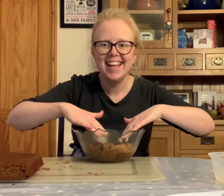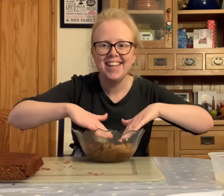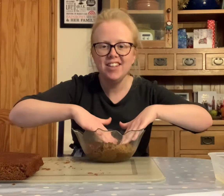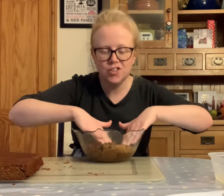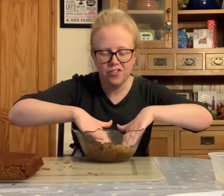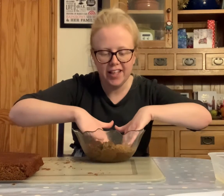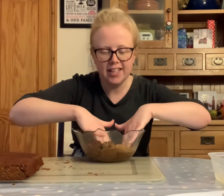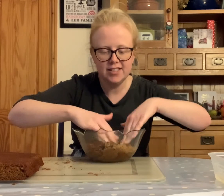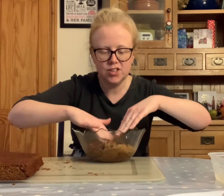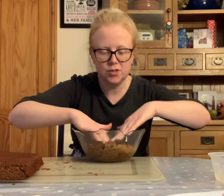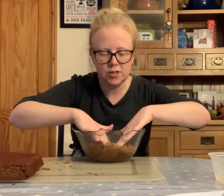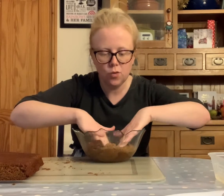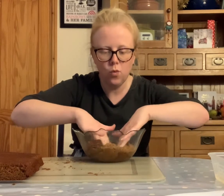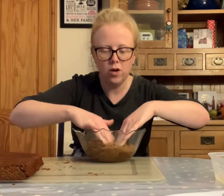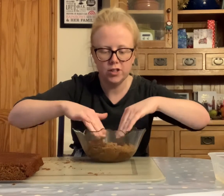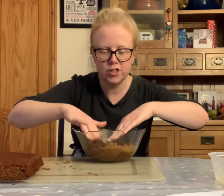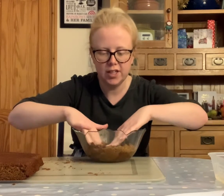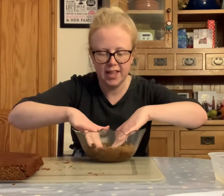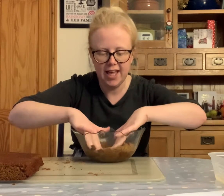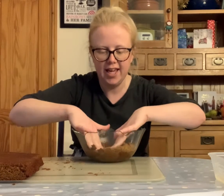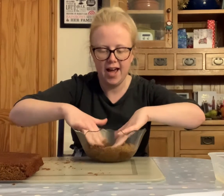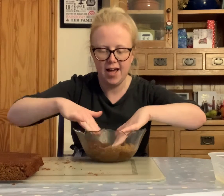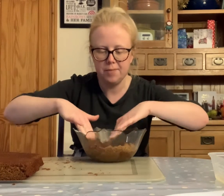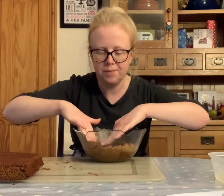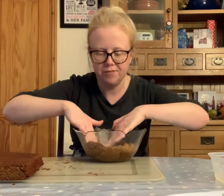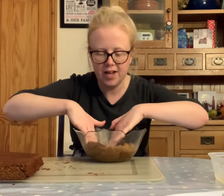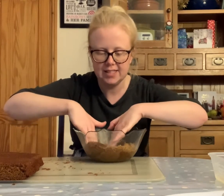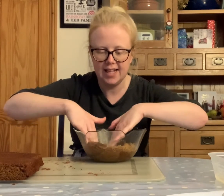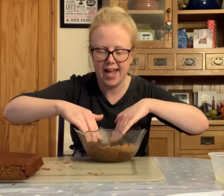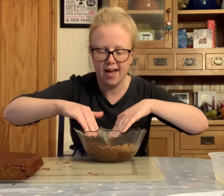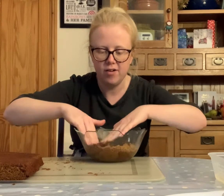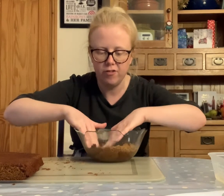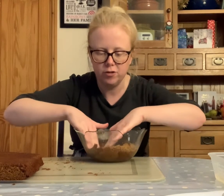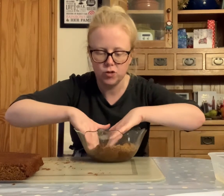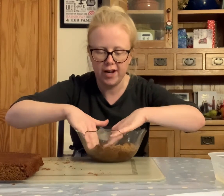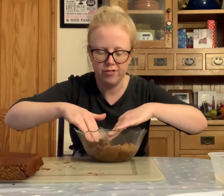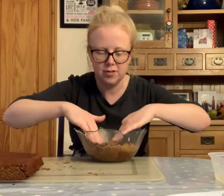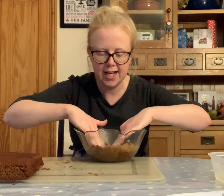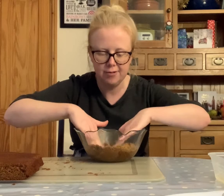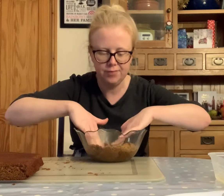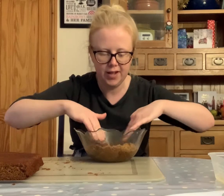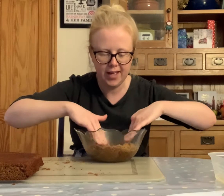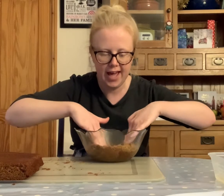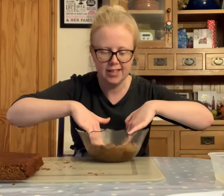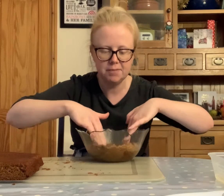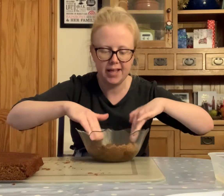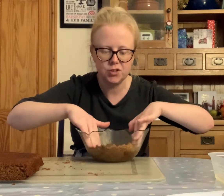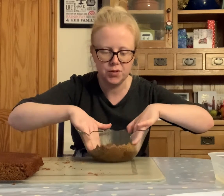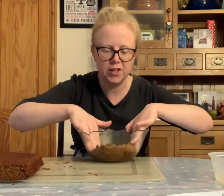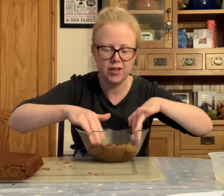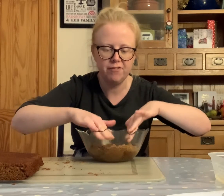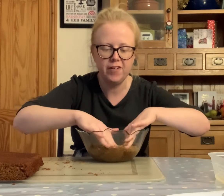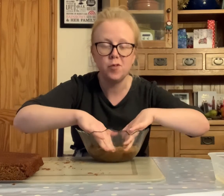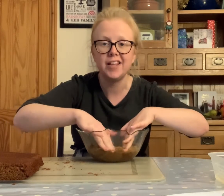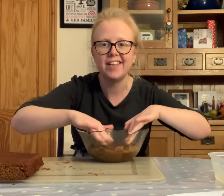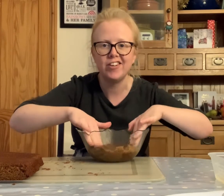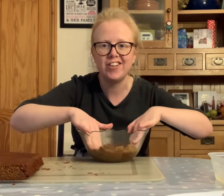Use your fingers to squash the first layer of your trifle down, okay, to make sure that you can fit all the other